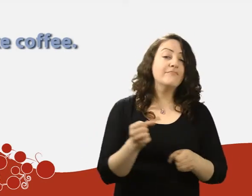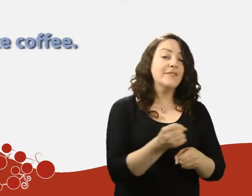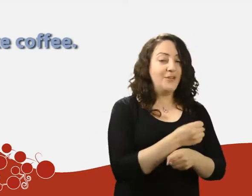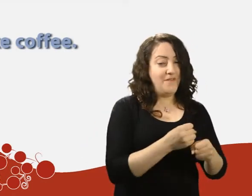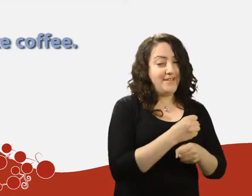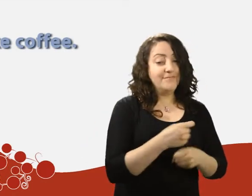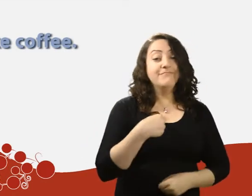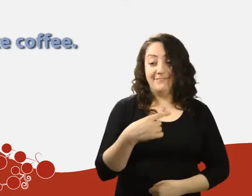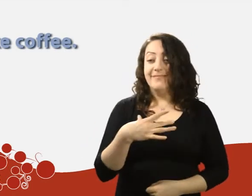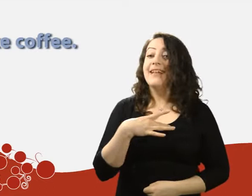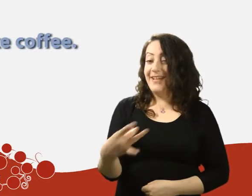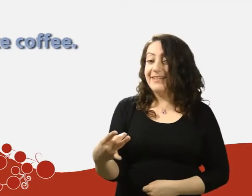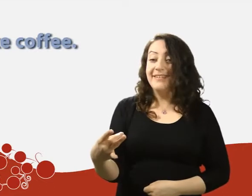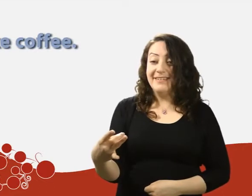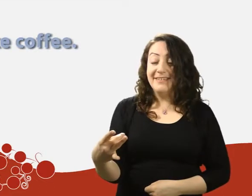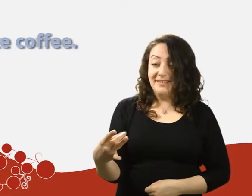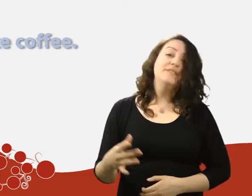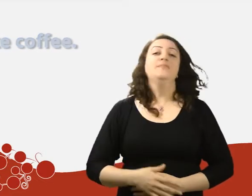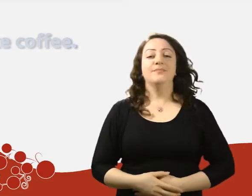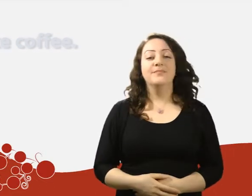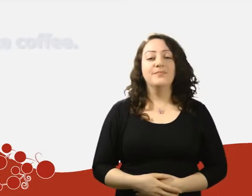would be, coffee I like.